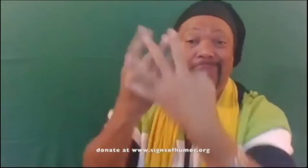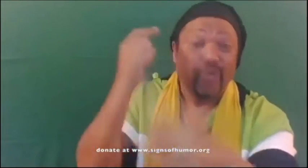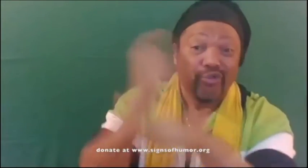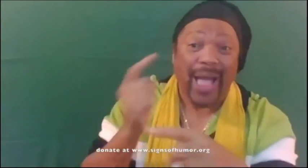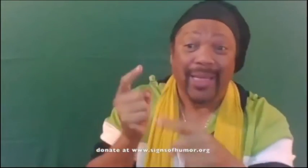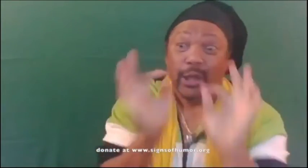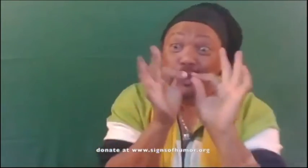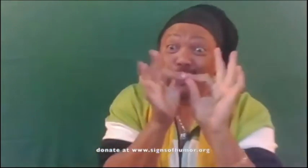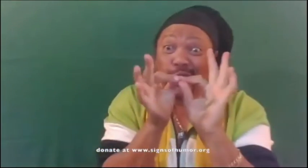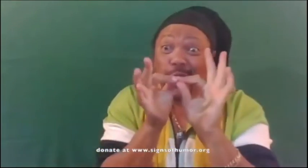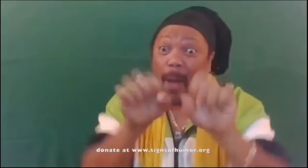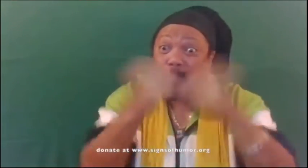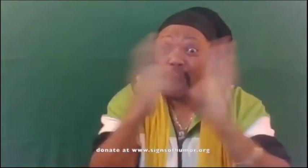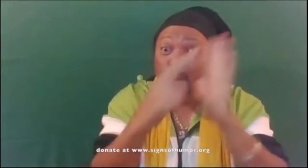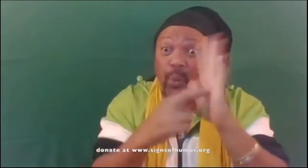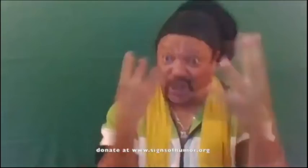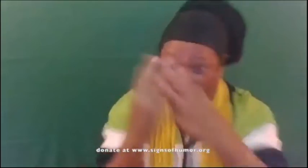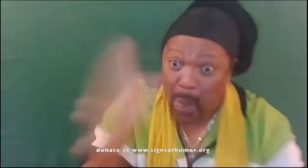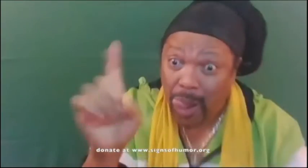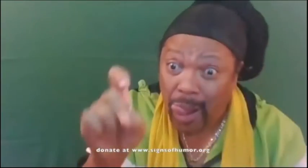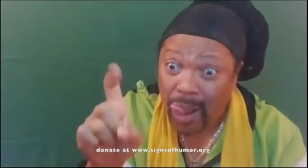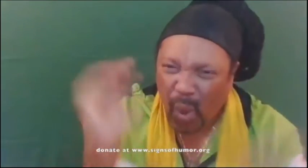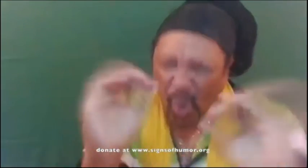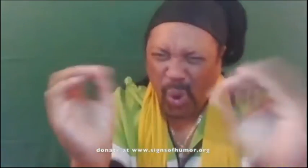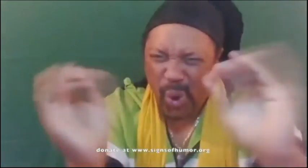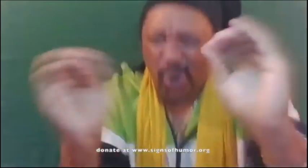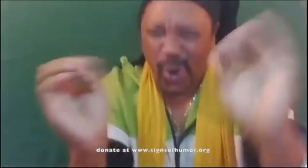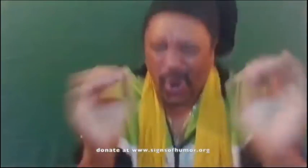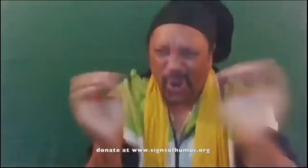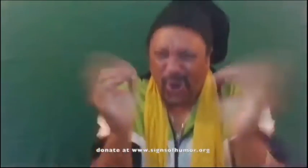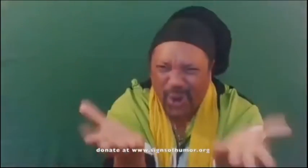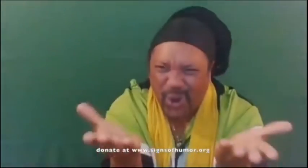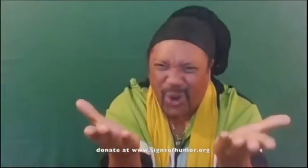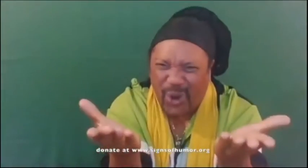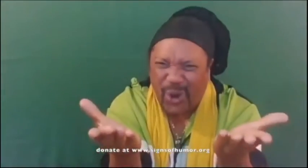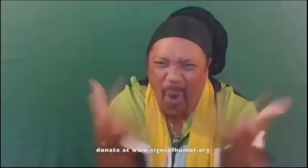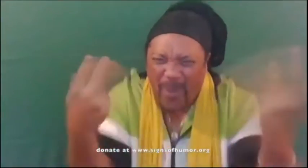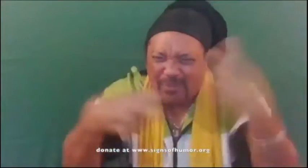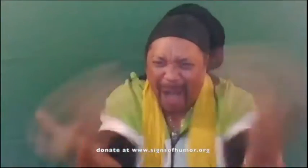life, you'd go in jail, correct? Well, if you break the rules of interpreting, do you go to jail? No, there's no interpreter jail.